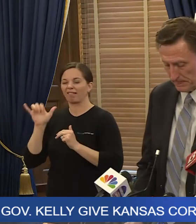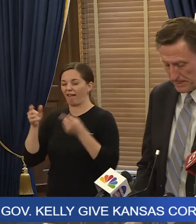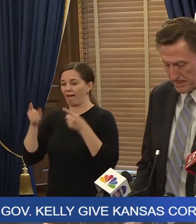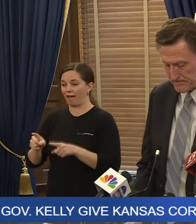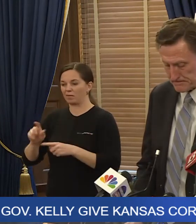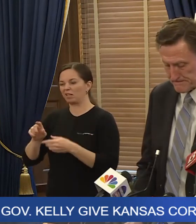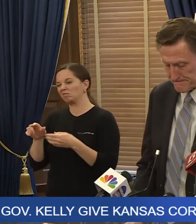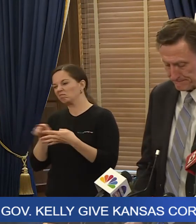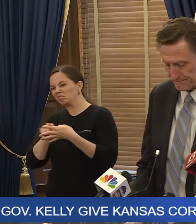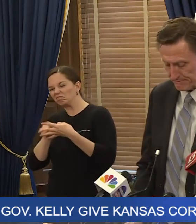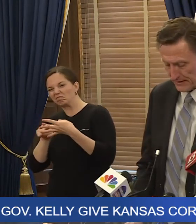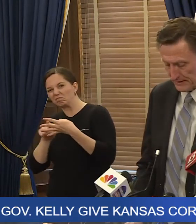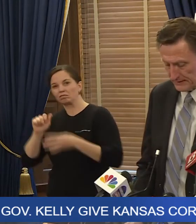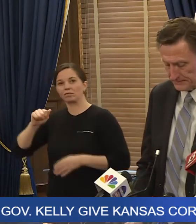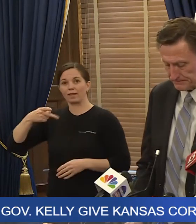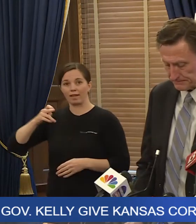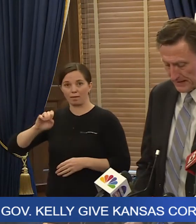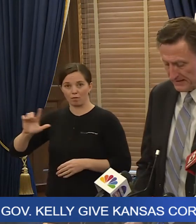April.